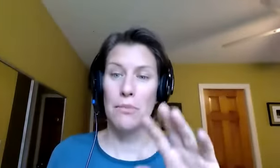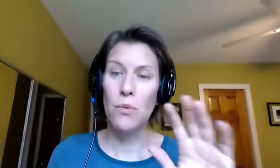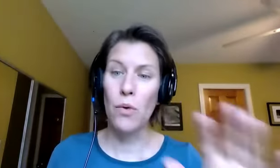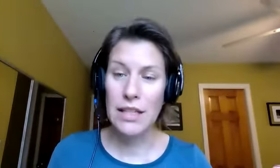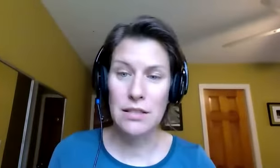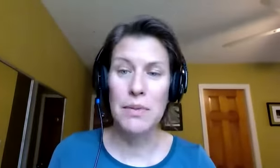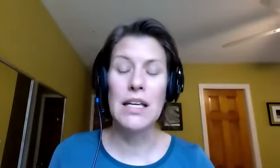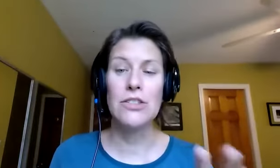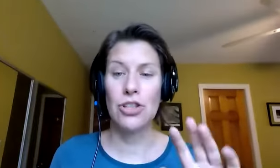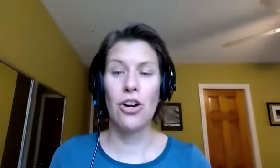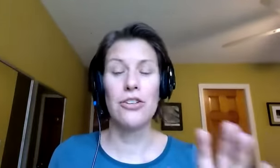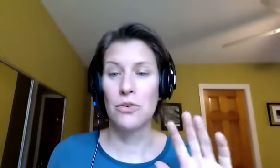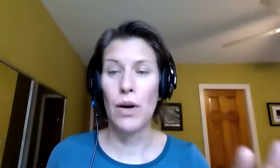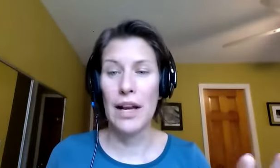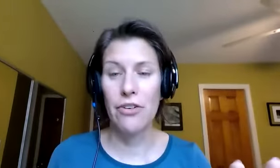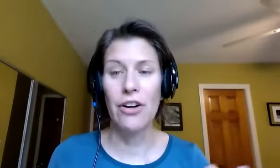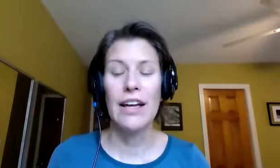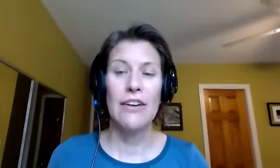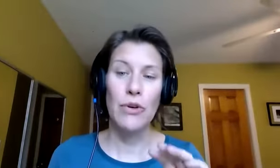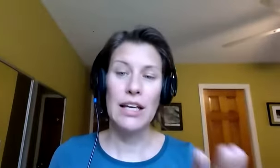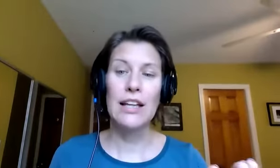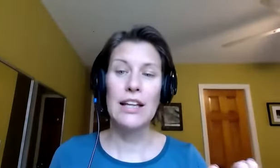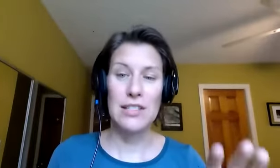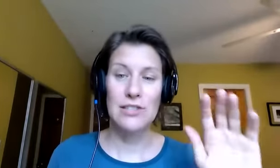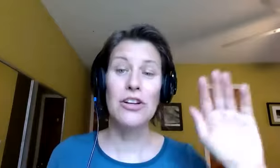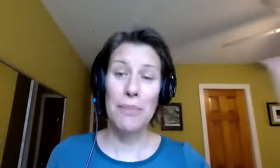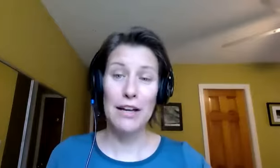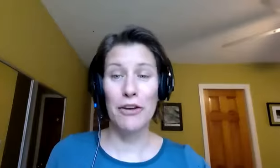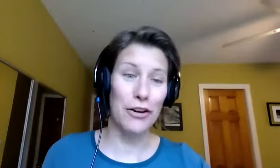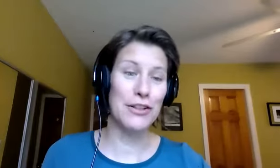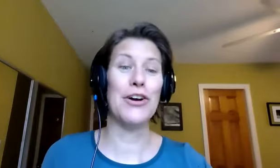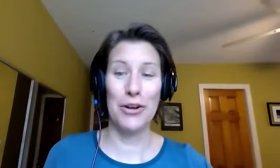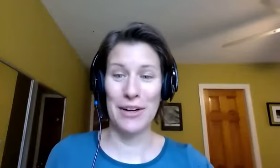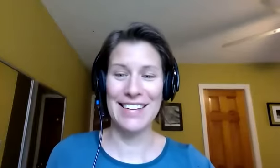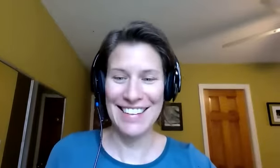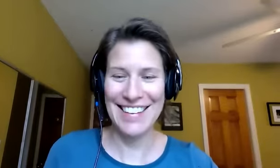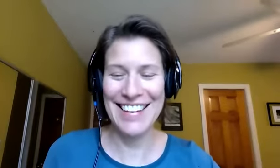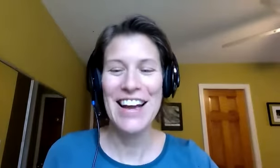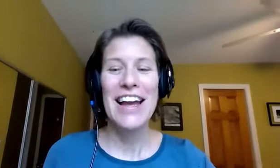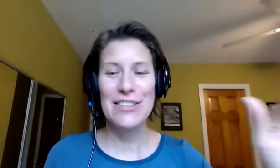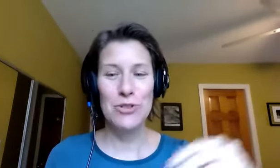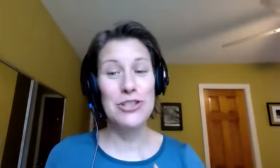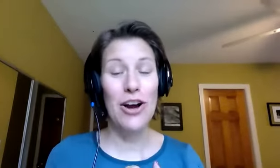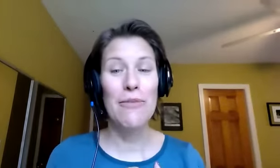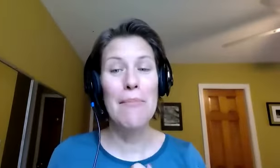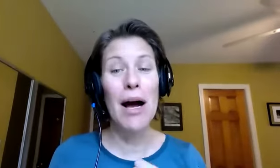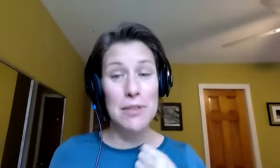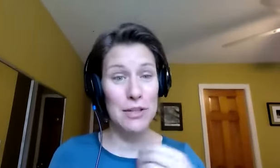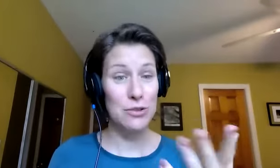me wanting to be in charge and whatever, if we can get through this, it's going to benefit her in the long run. It was just hard. My mom's a preschool